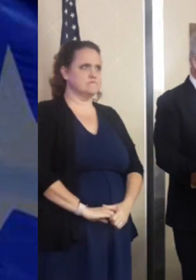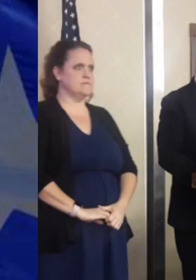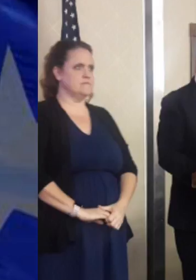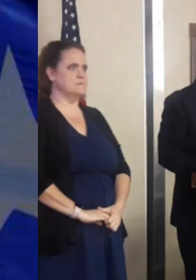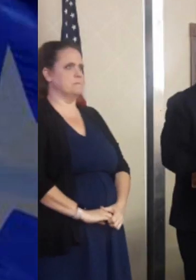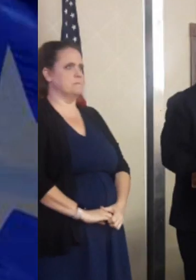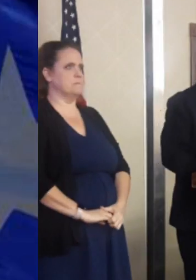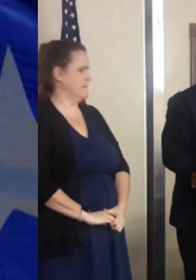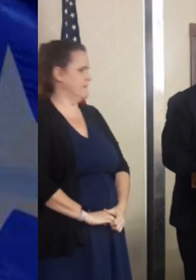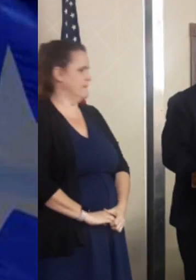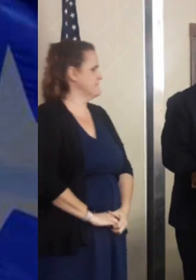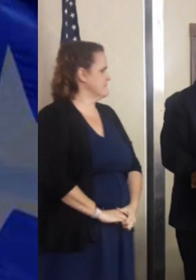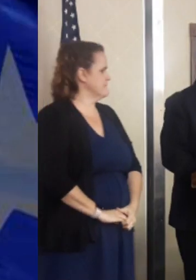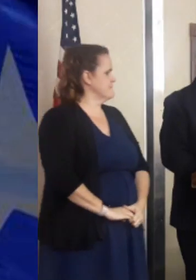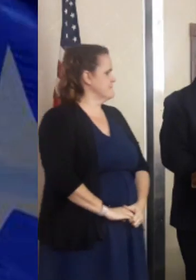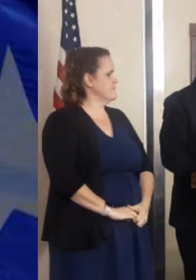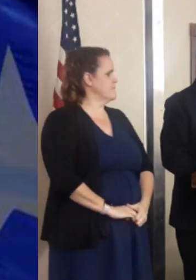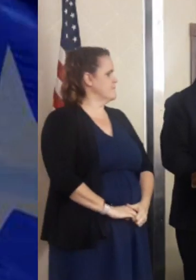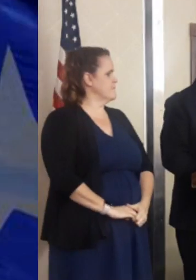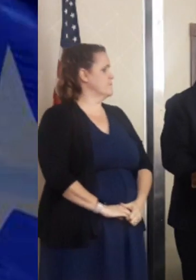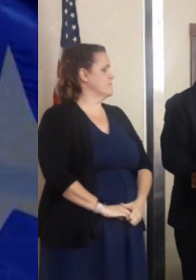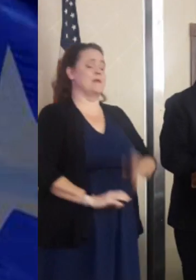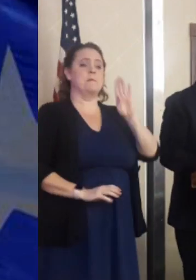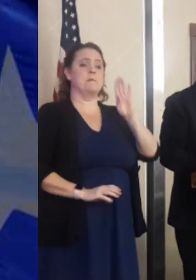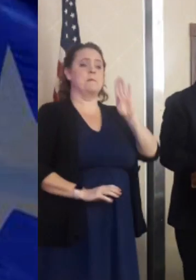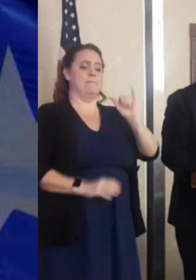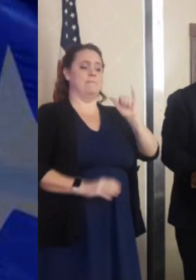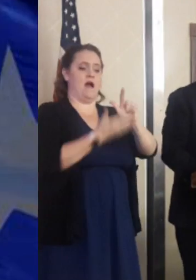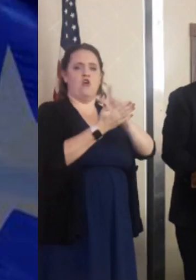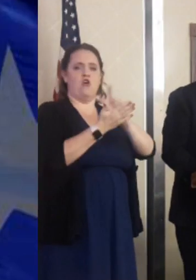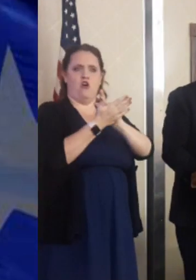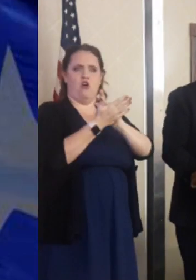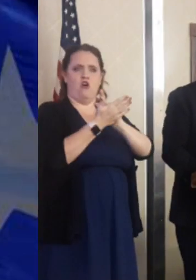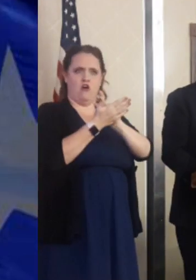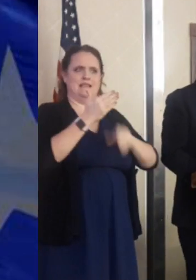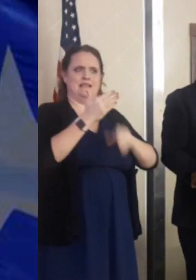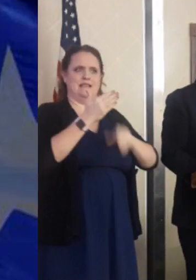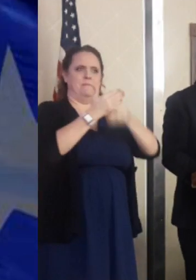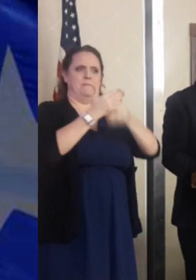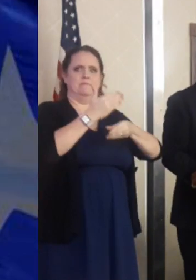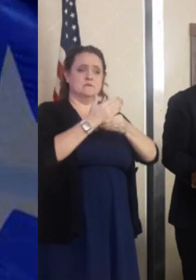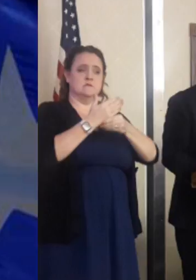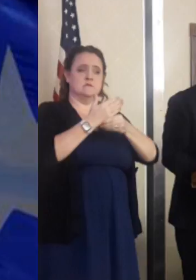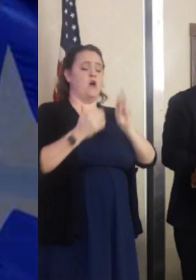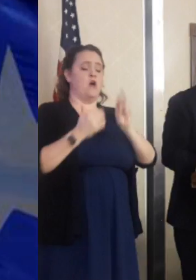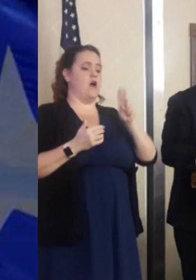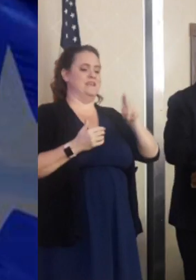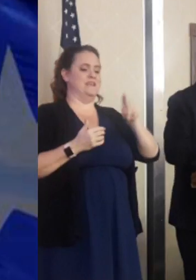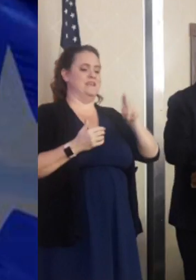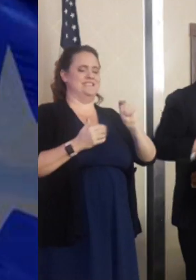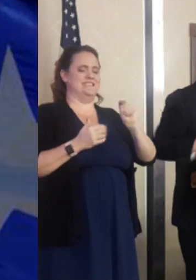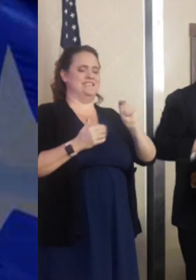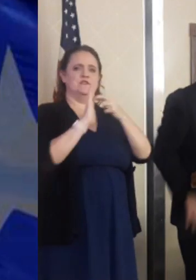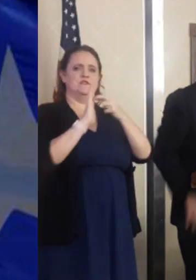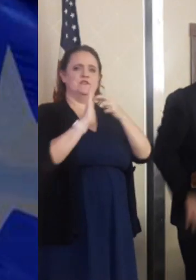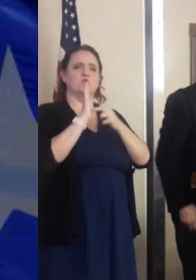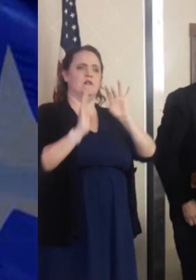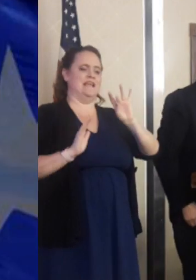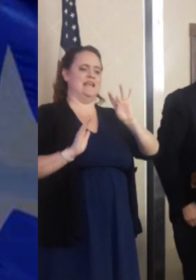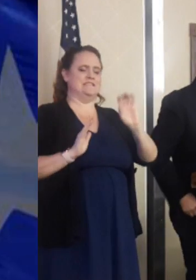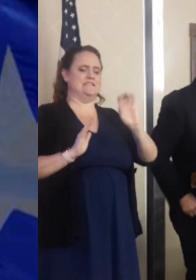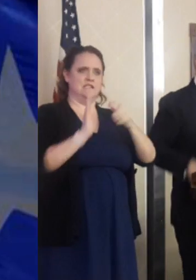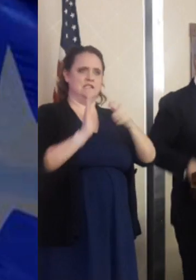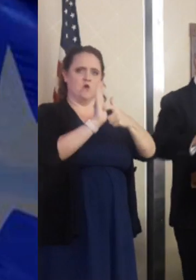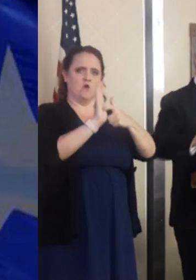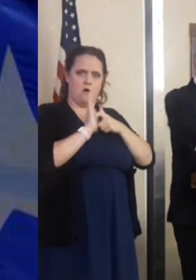Okay, now we are on to bylaws amendments. RPT Rule 8C requires that the SRAC bylaws be amended